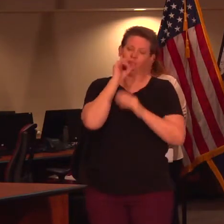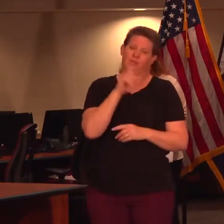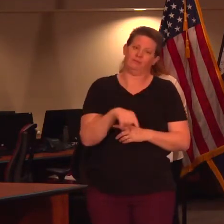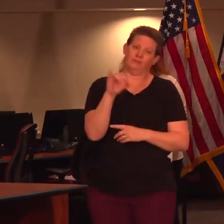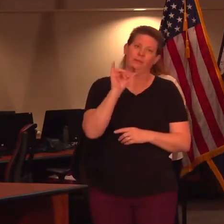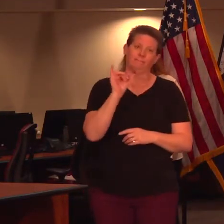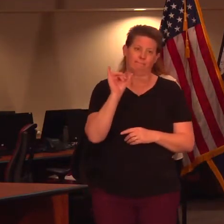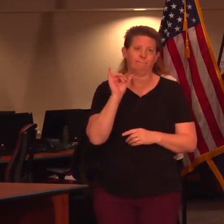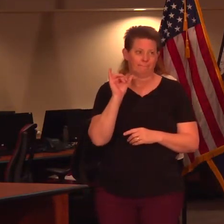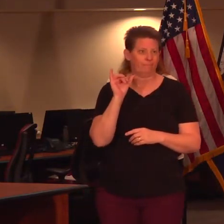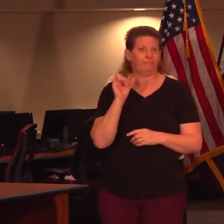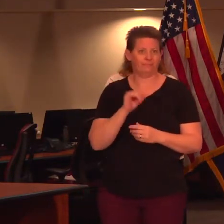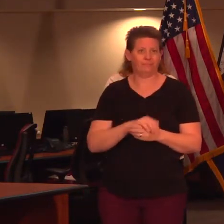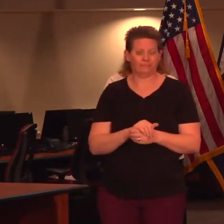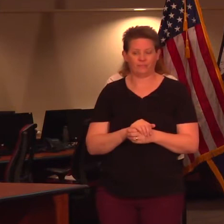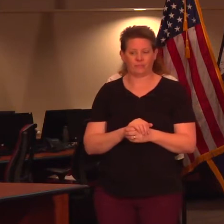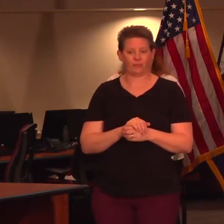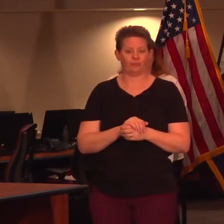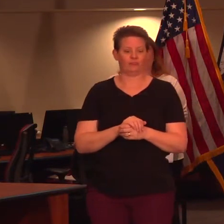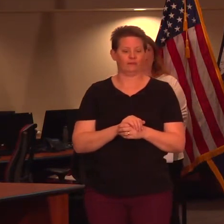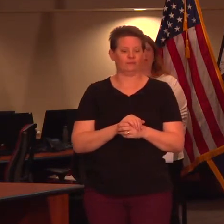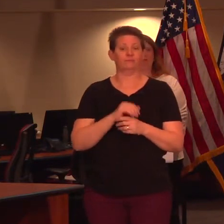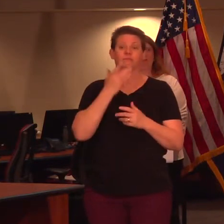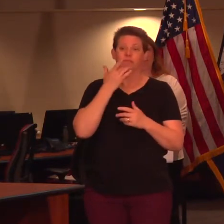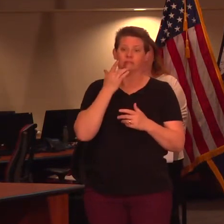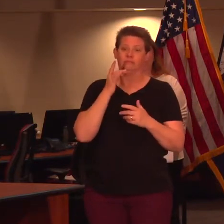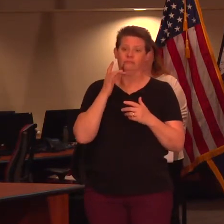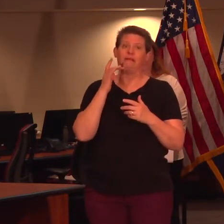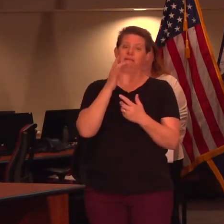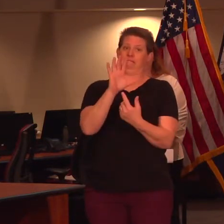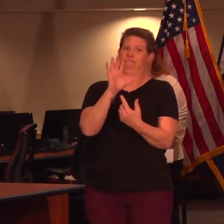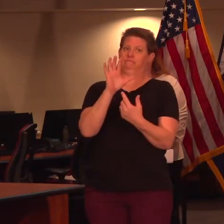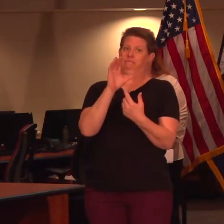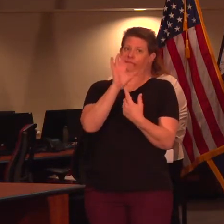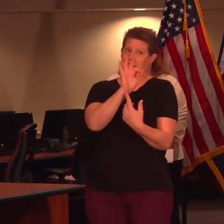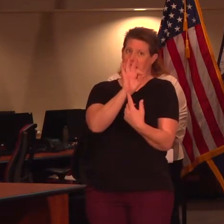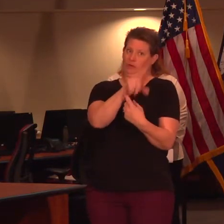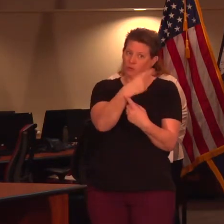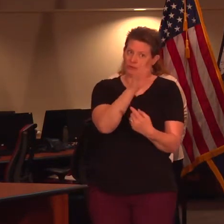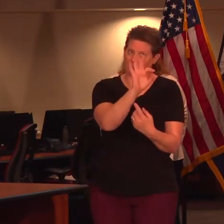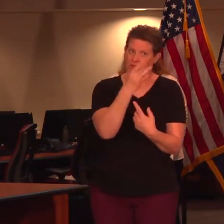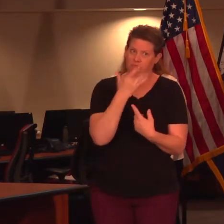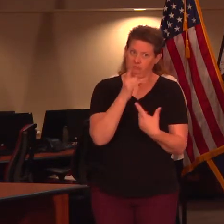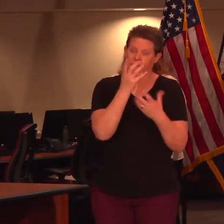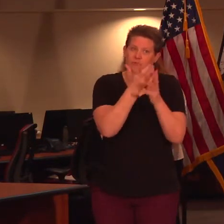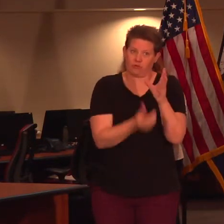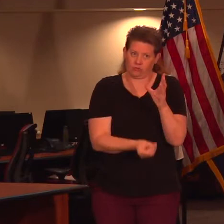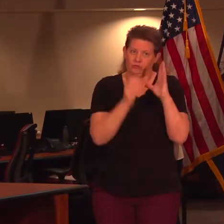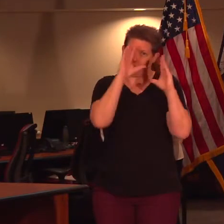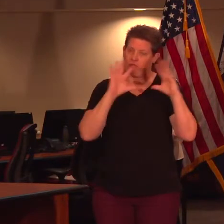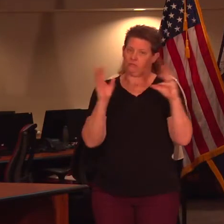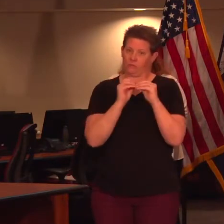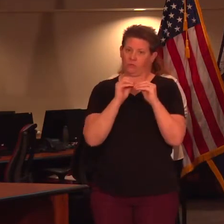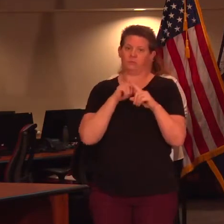they're nine of our fellow South Carolinians lost their lives, and I hope that's all. But we are assessing